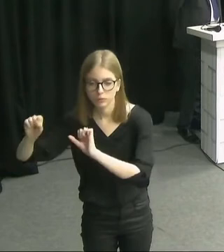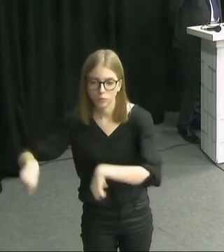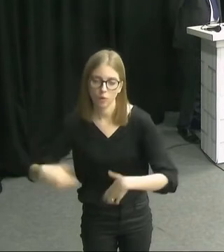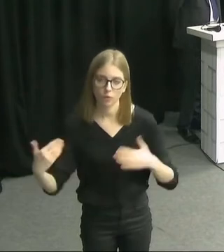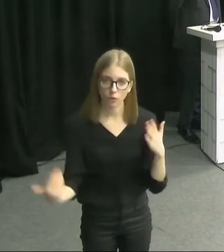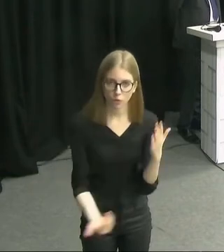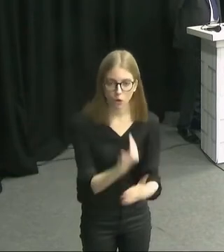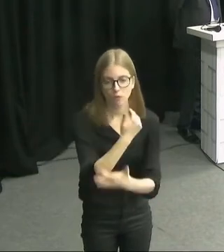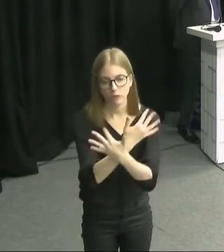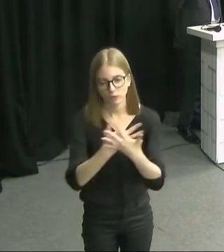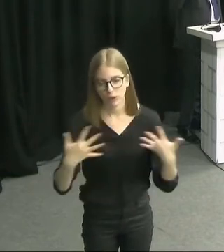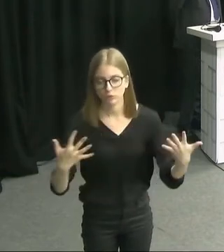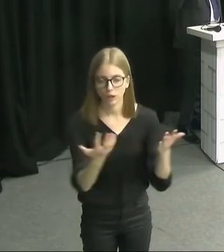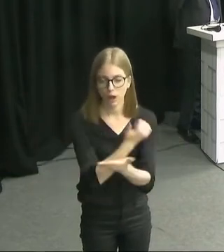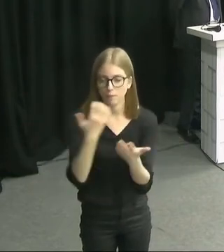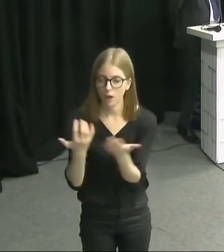cooperate,